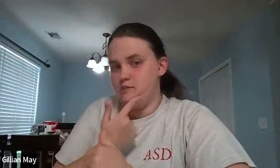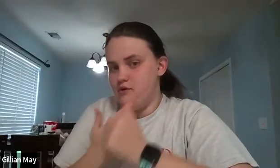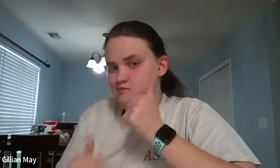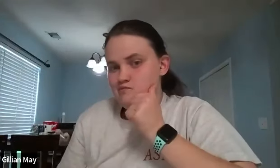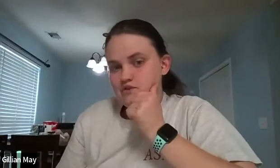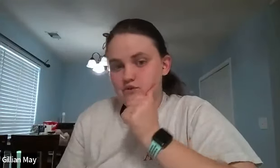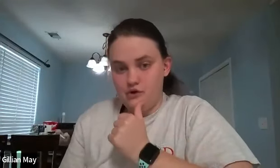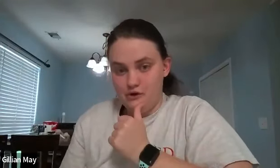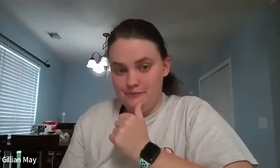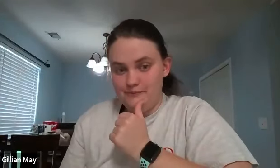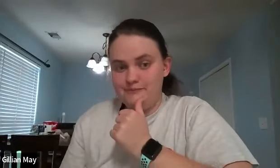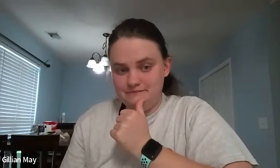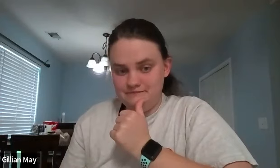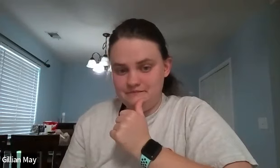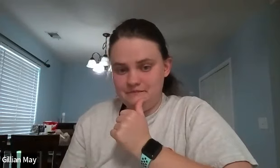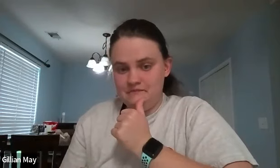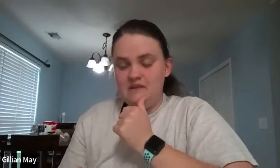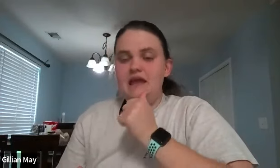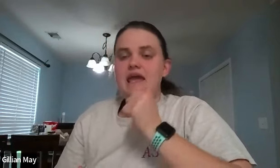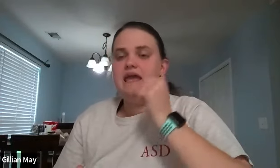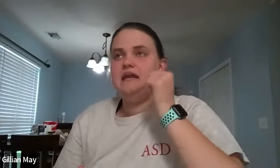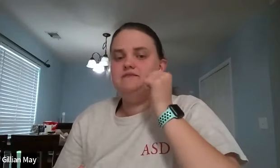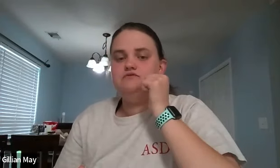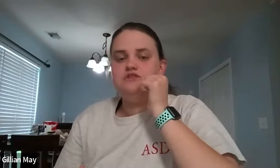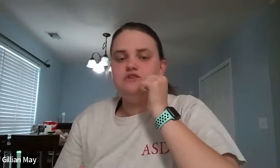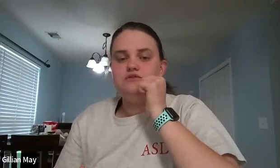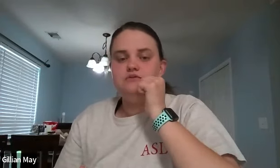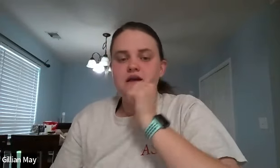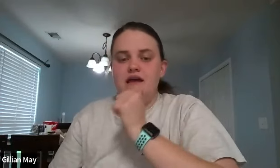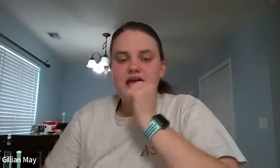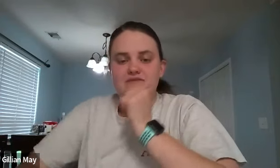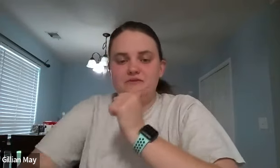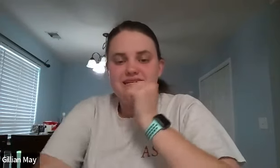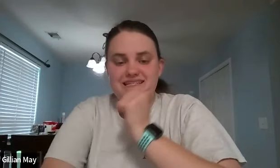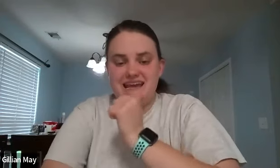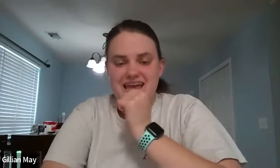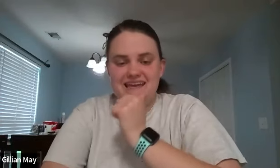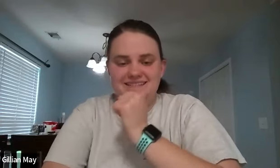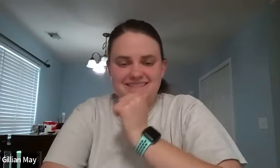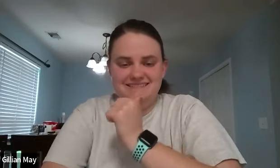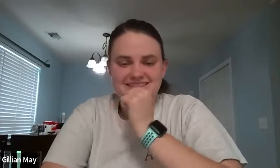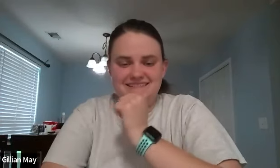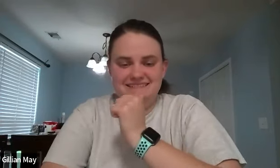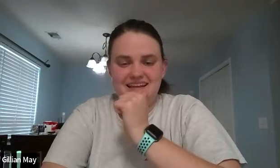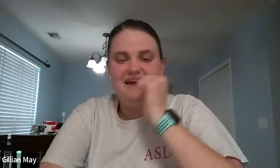jawbone. So girl. And if you do every day, I